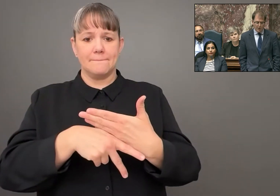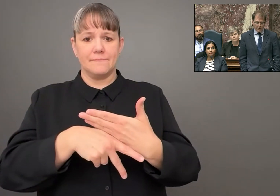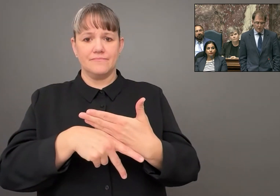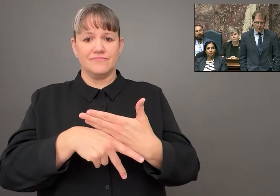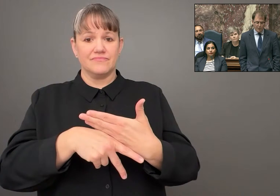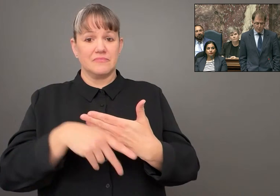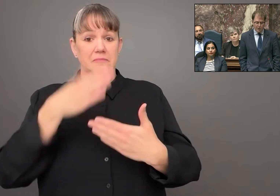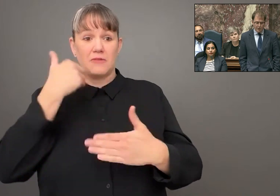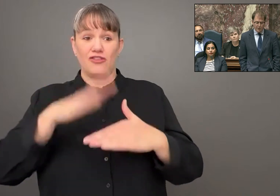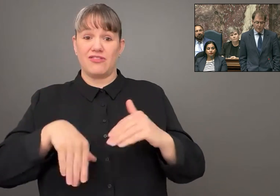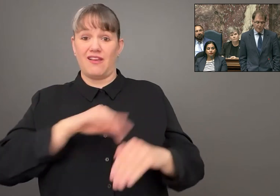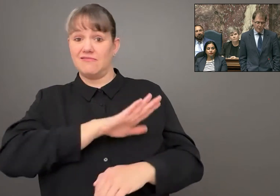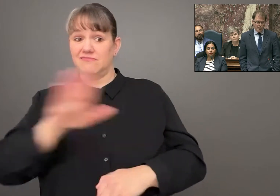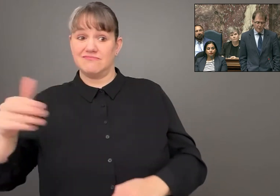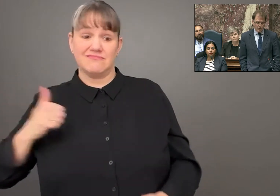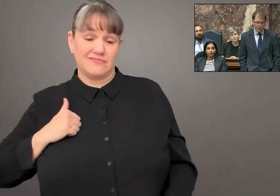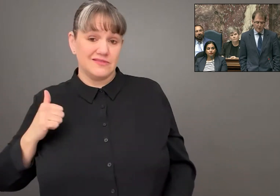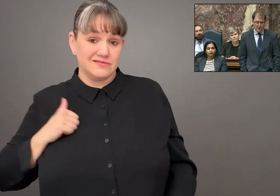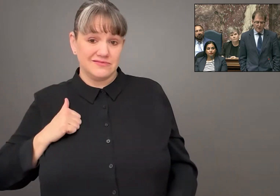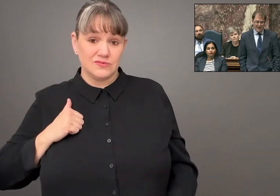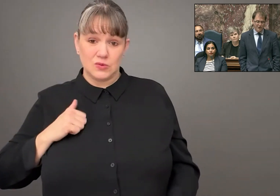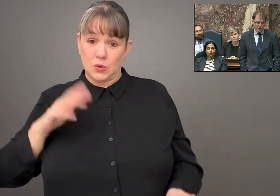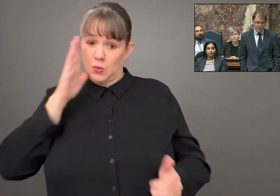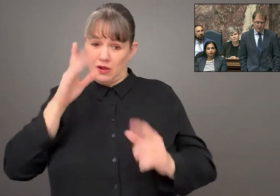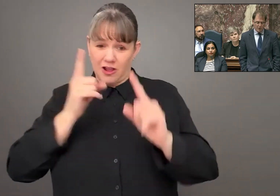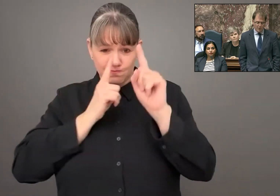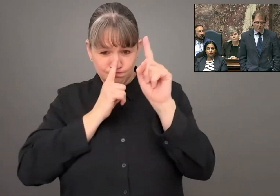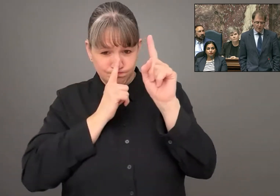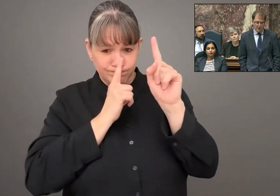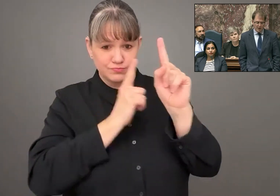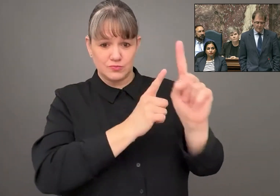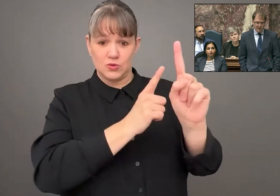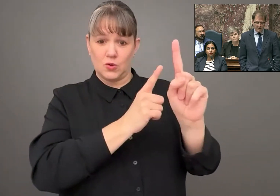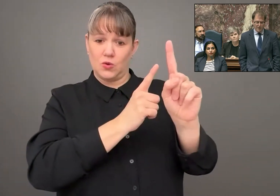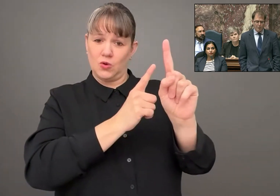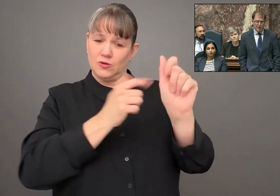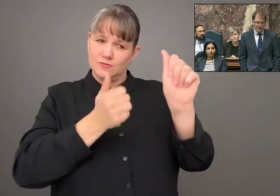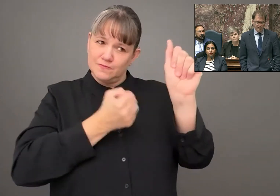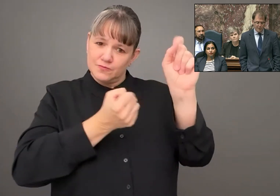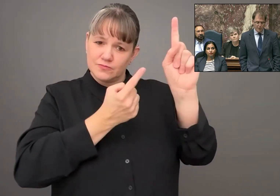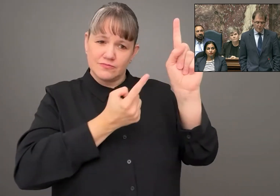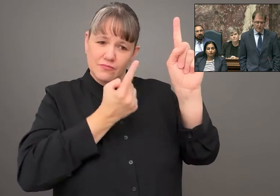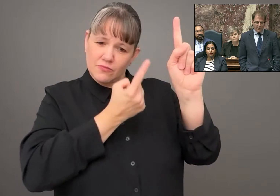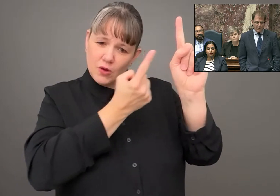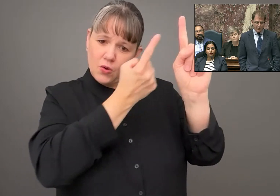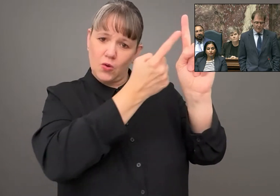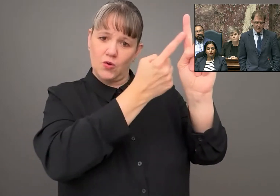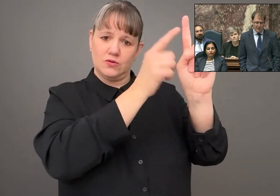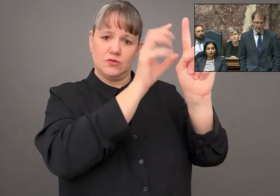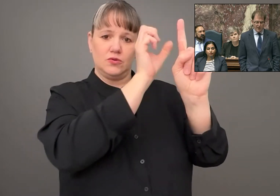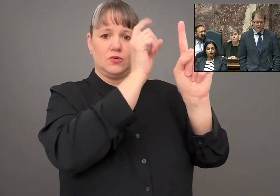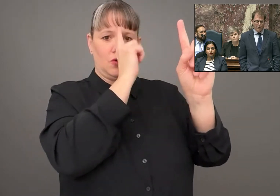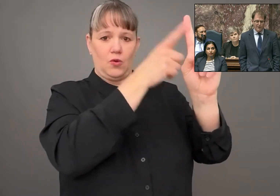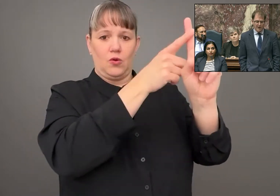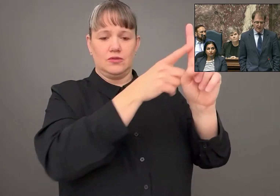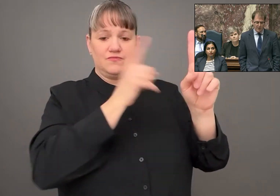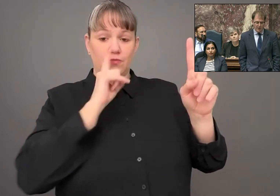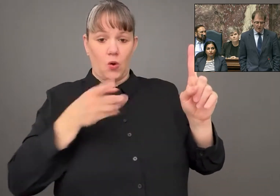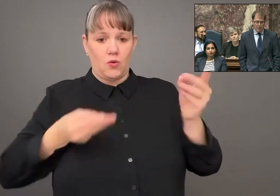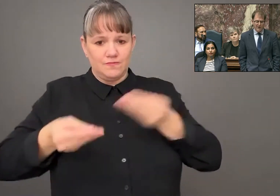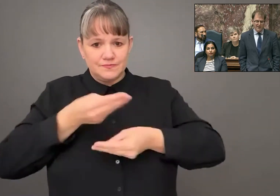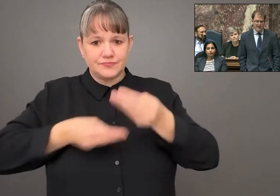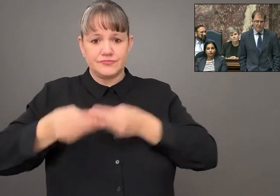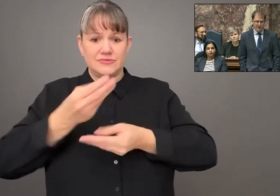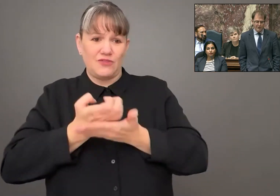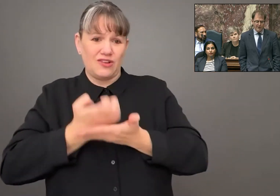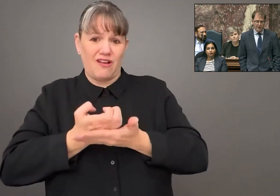pursue those goals. That's good for our overall economy. The price of renewable electricity is going down,